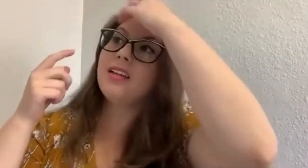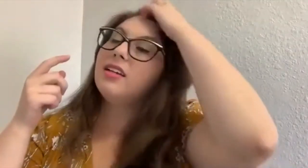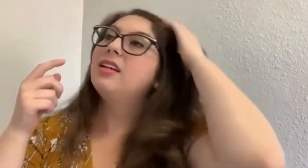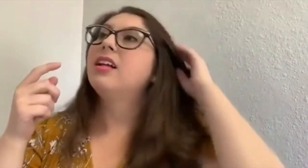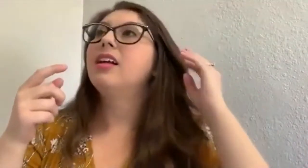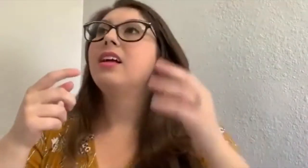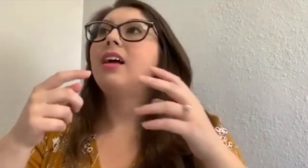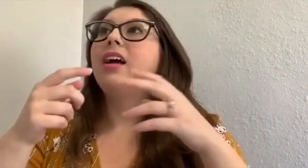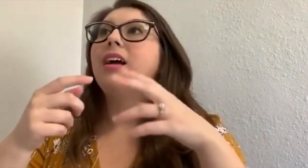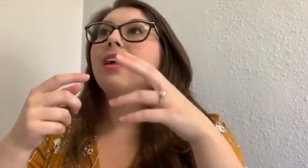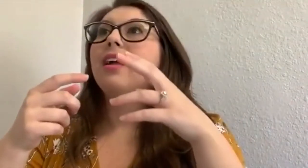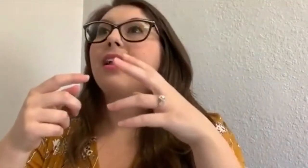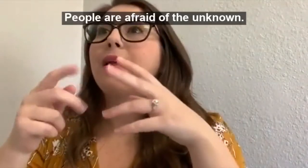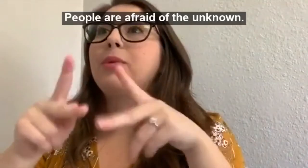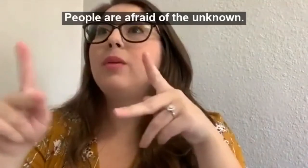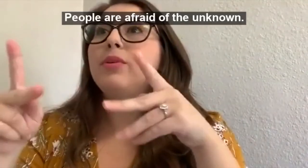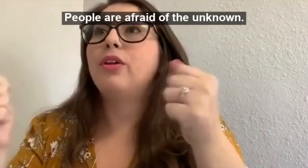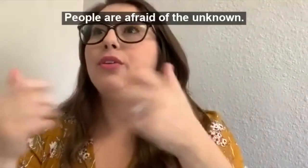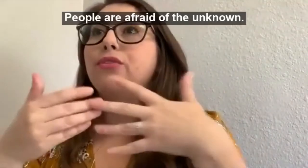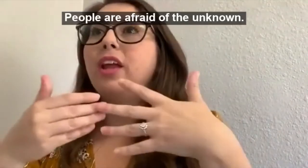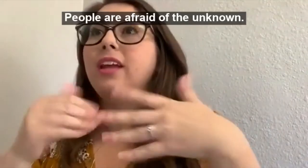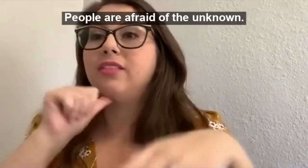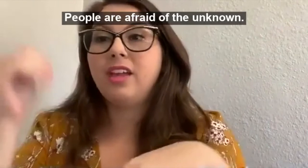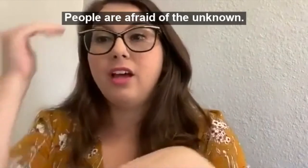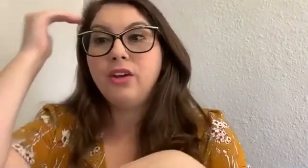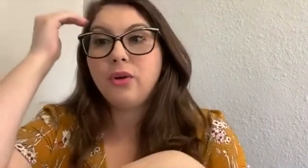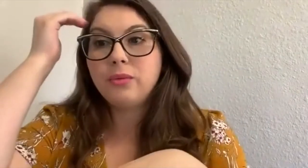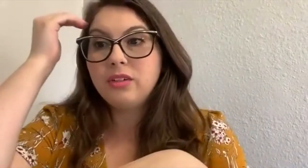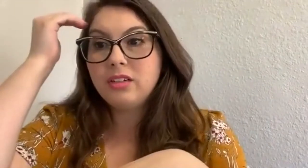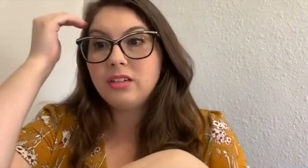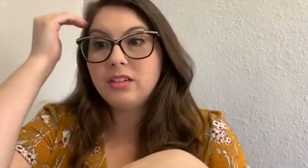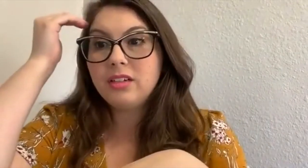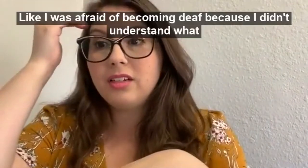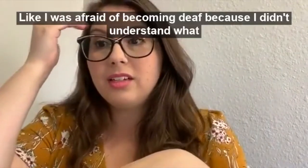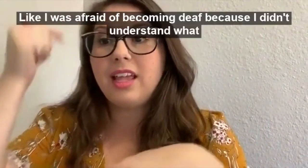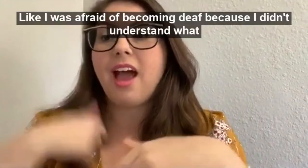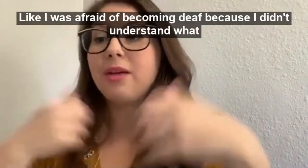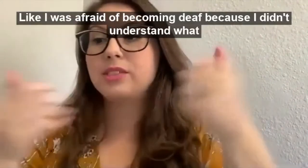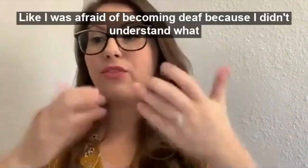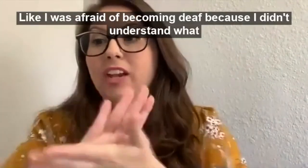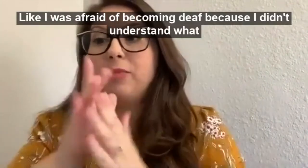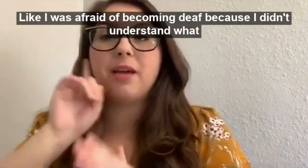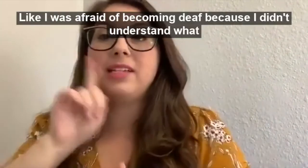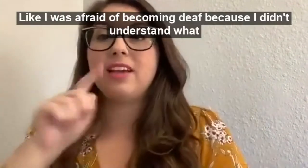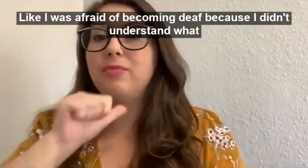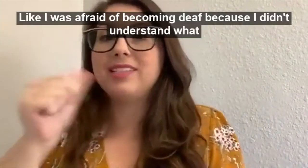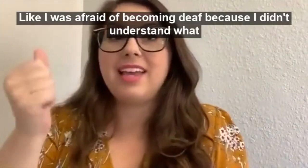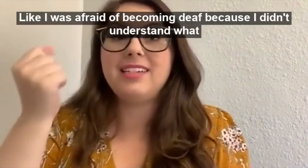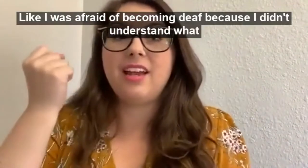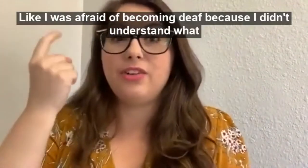people are afraid of the unknown. like I was afraid of becoming deaf because I didn't